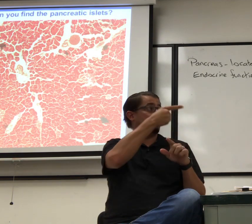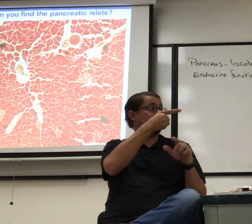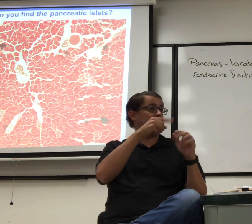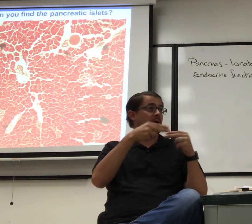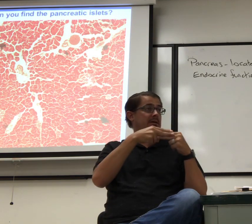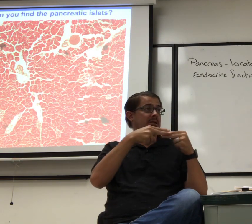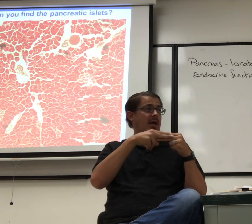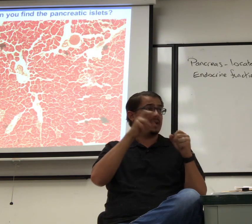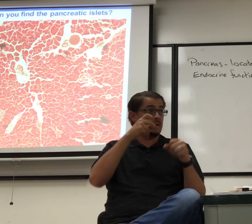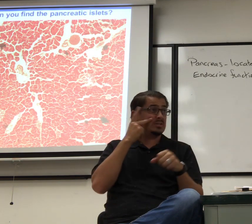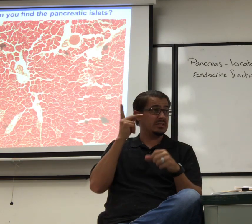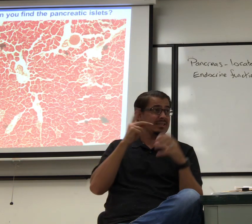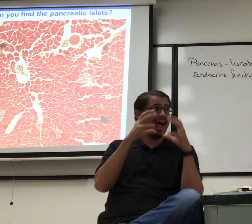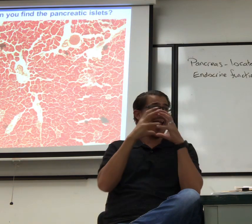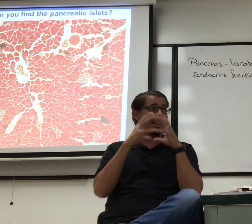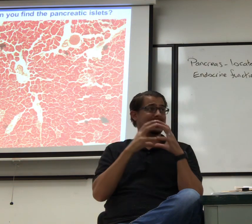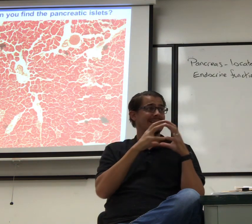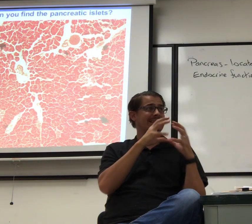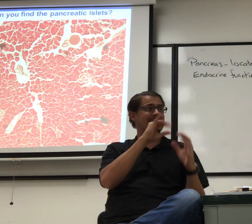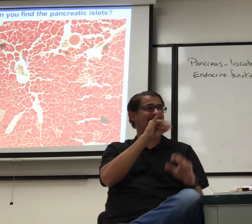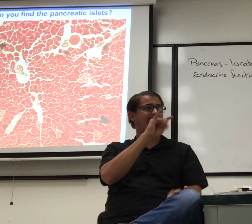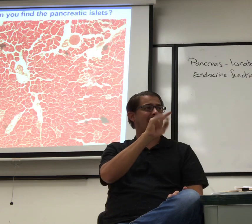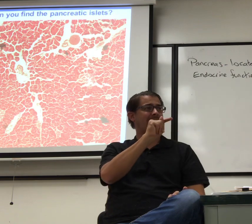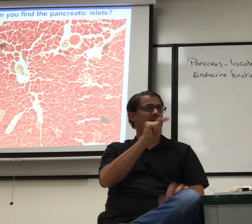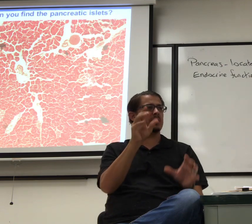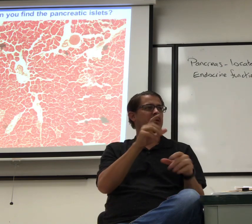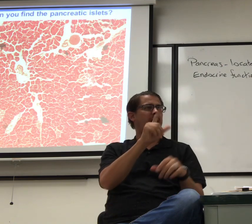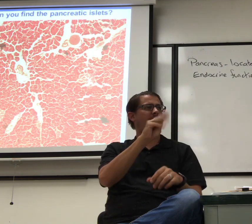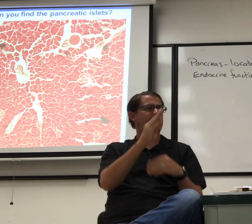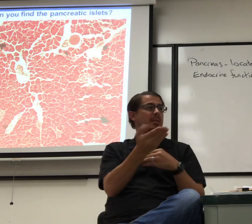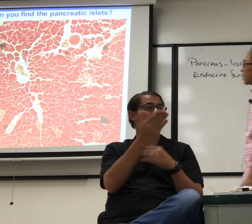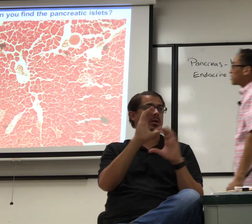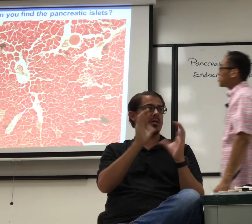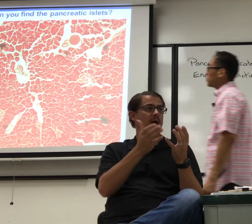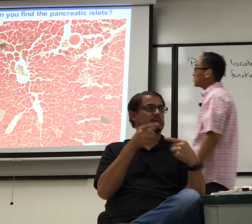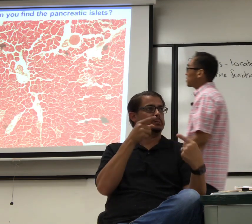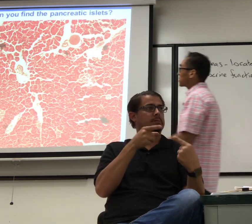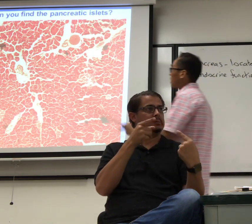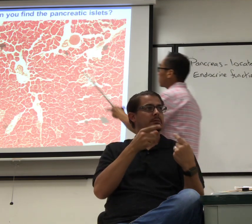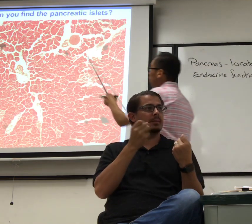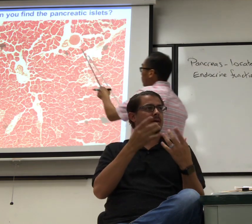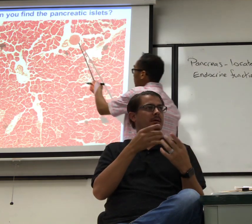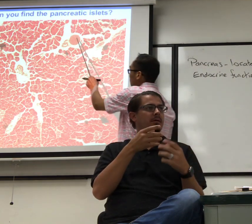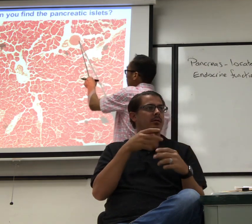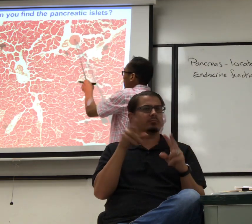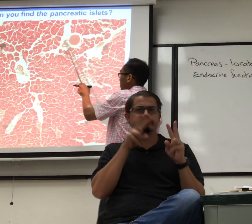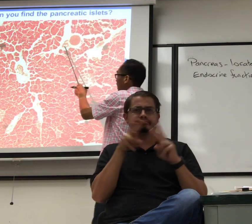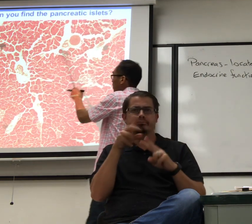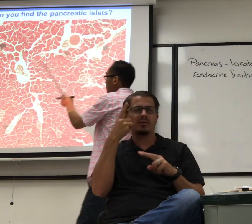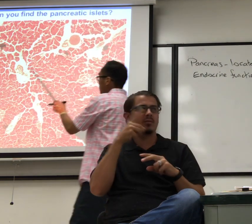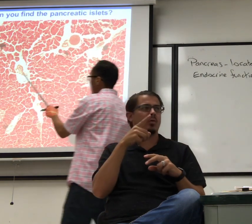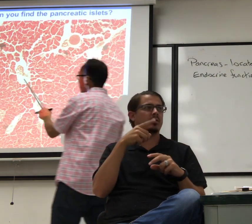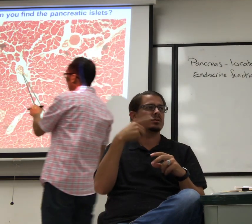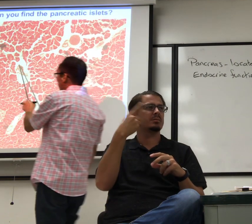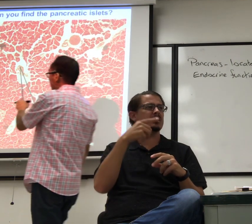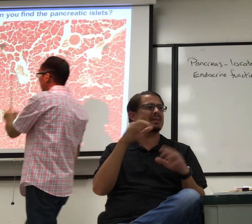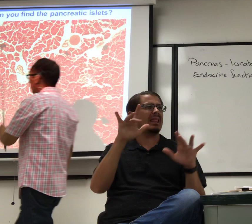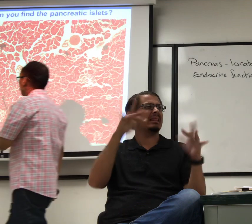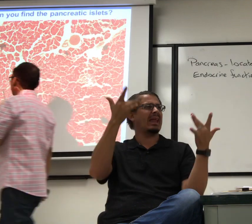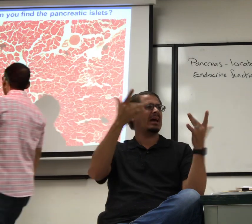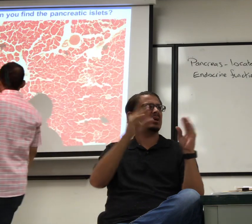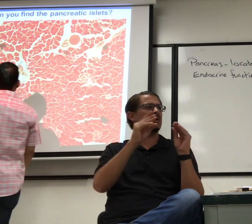The different cell types in there, I'll go over next. But here's a picture from one of our slide collection. Can you see them? We did the